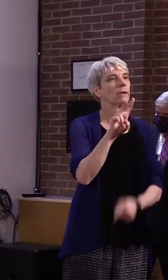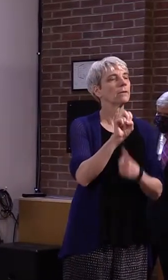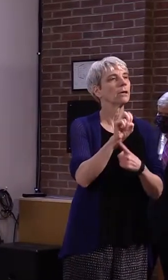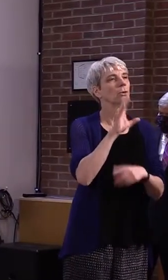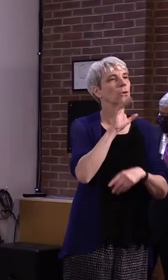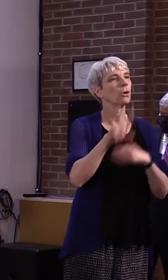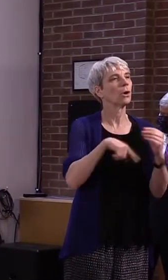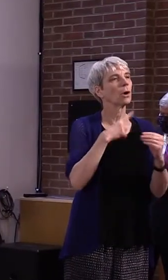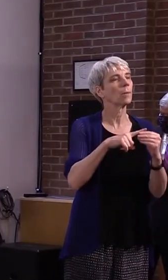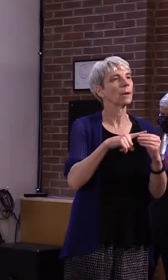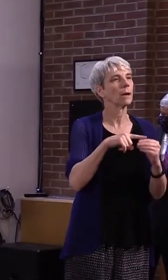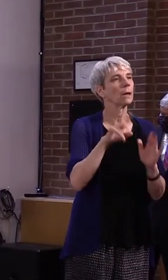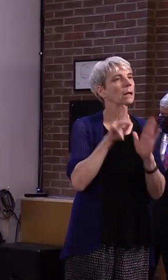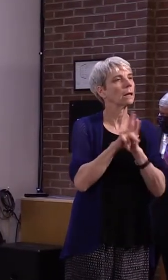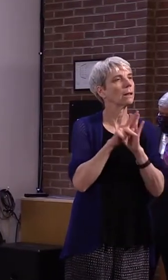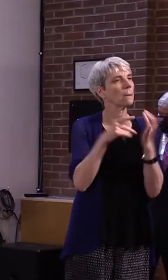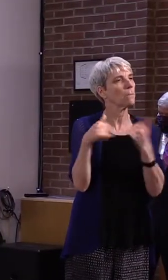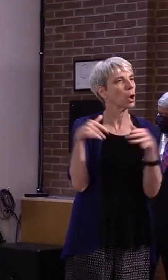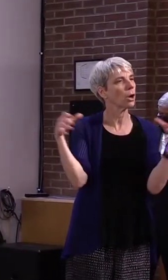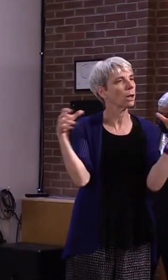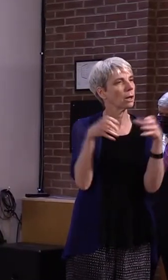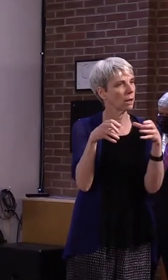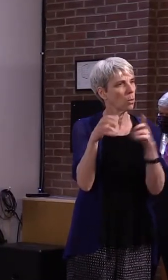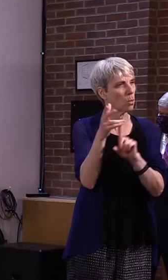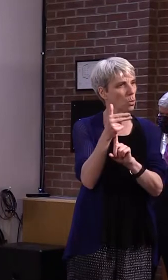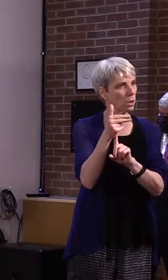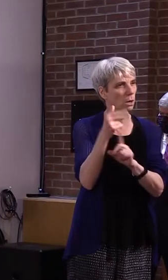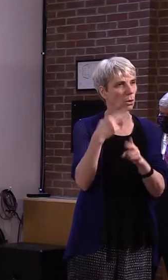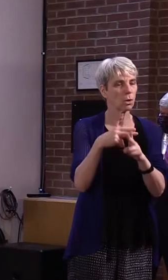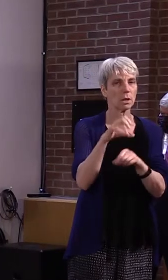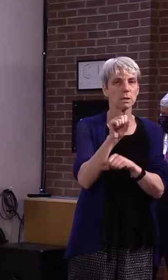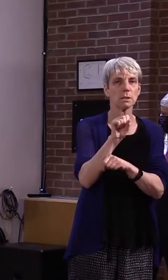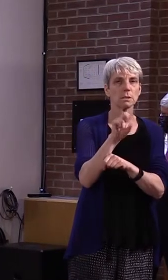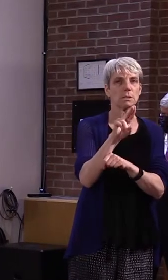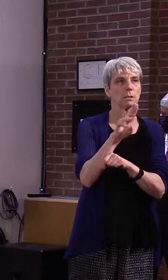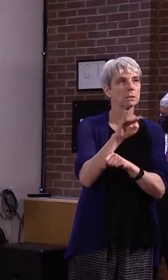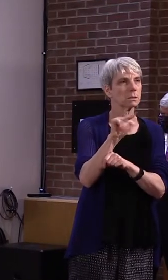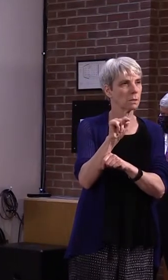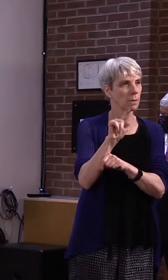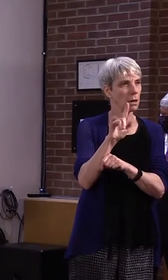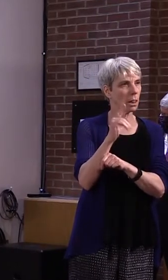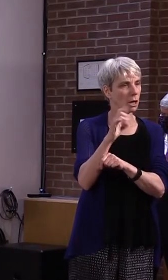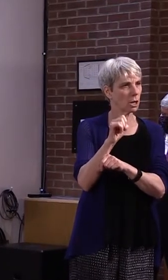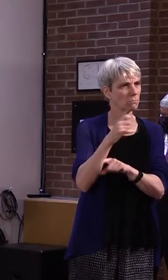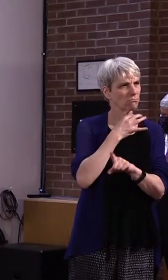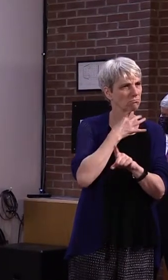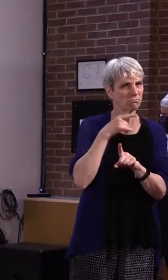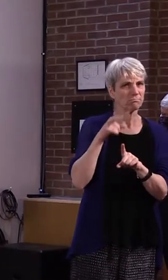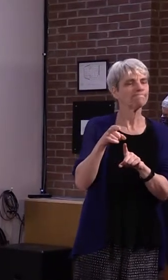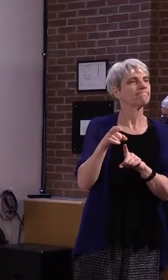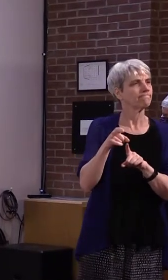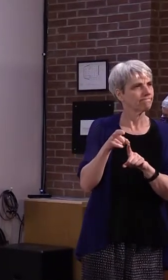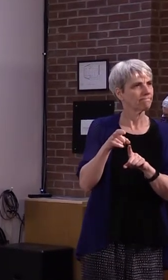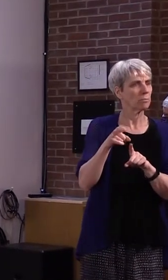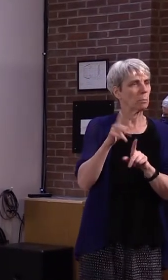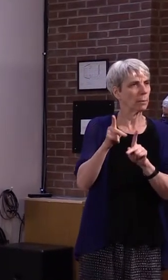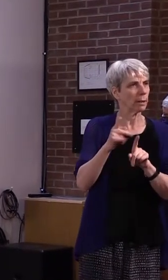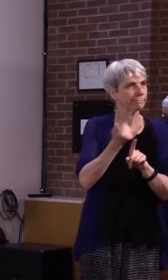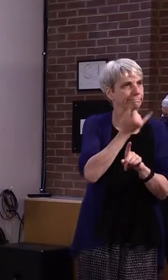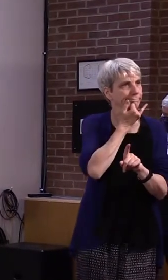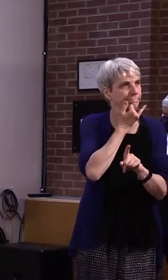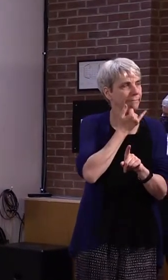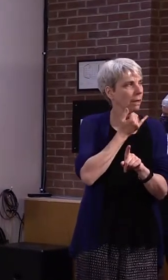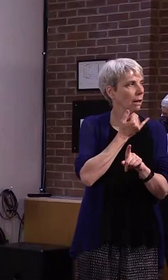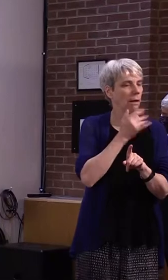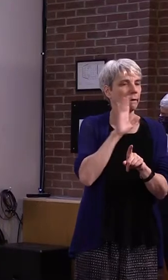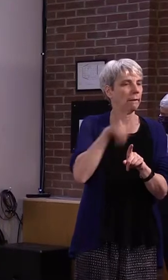situation, from what we know, was anything done wrong there at that party? Were folks wearing masks? Were